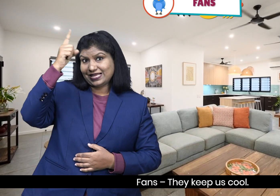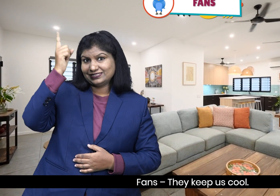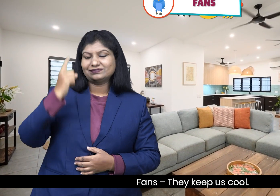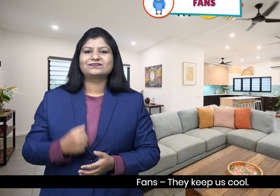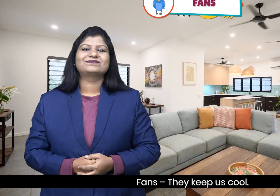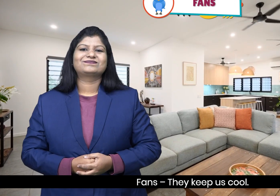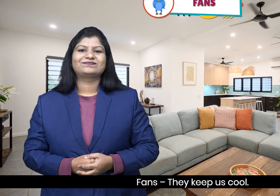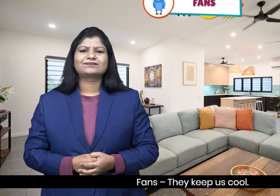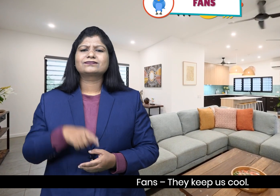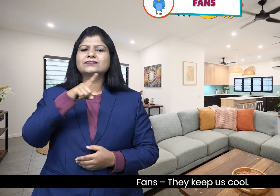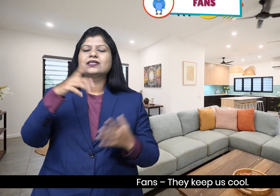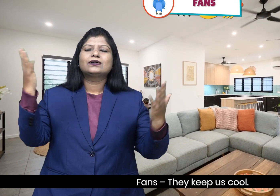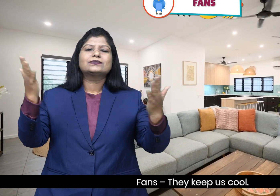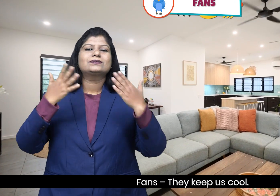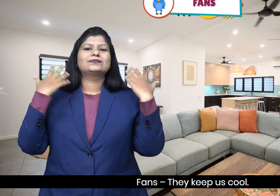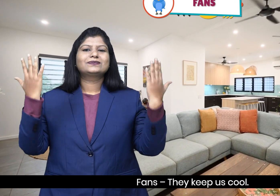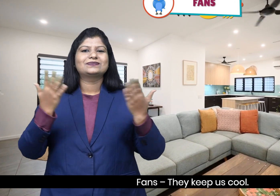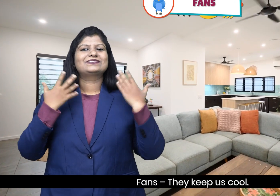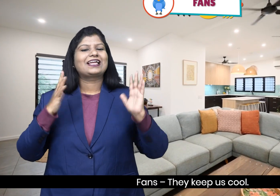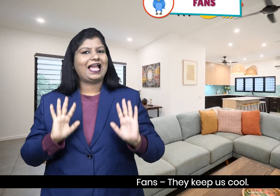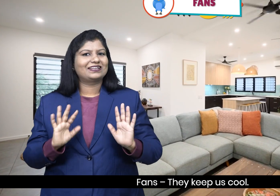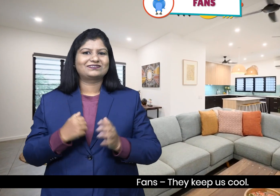Fans. They keep us cool.